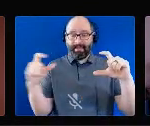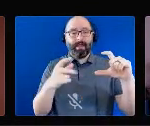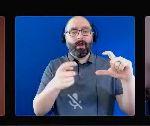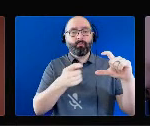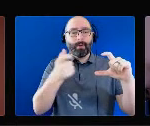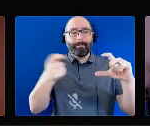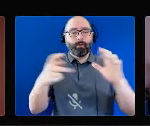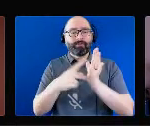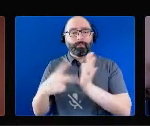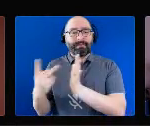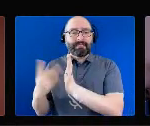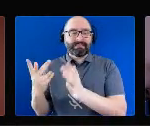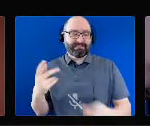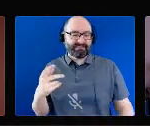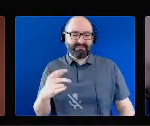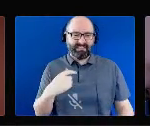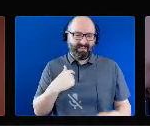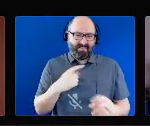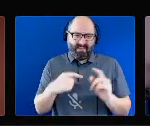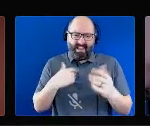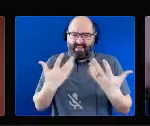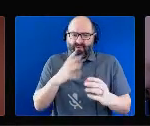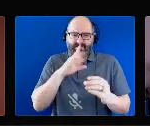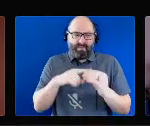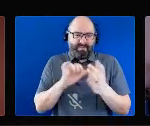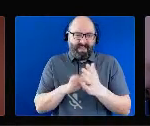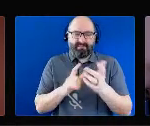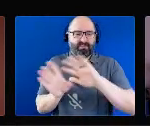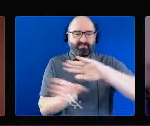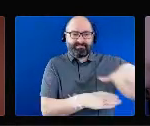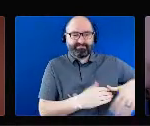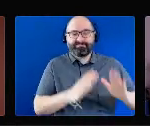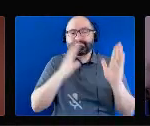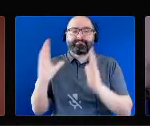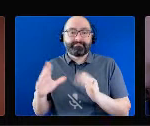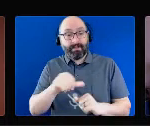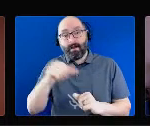already. Let's do a different problem. Let's do,